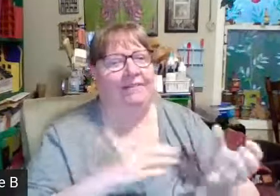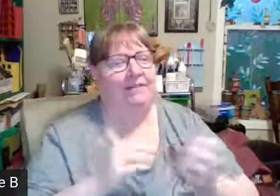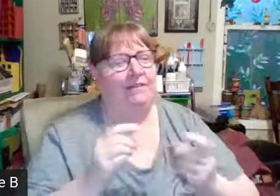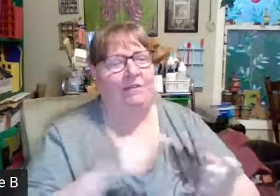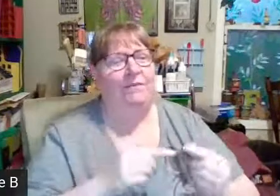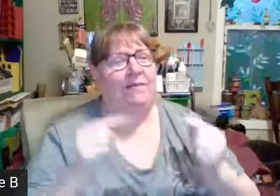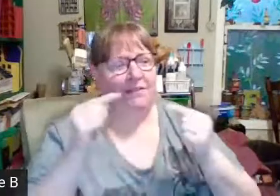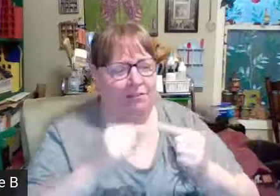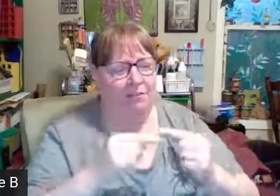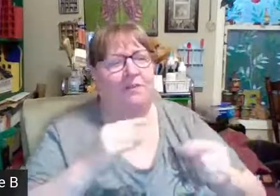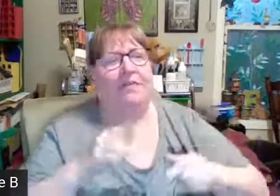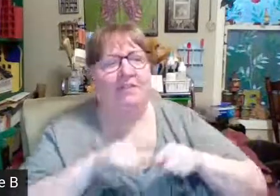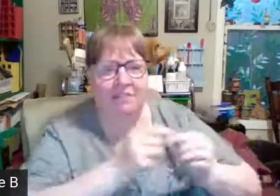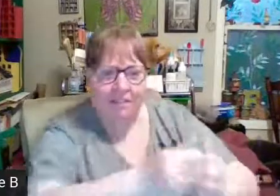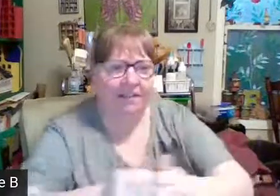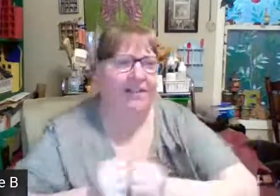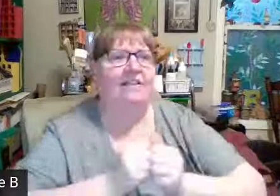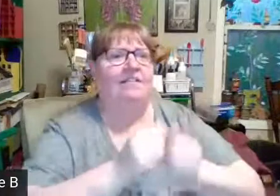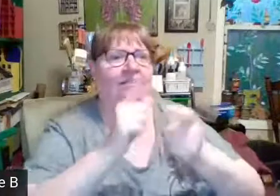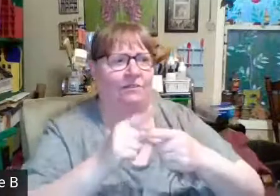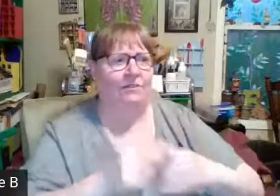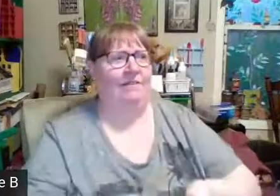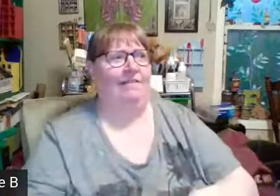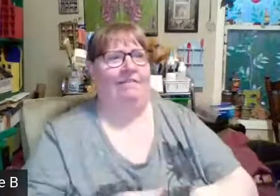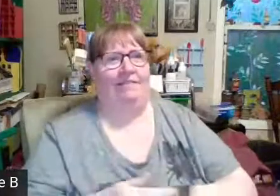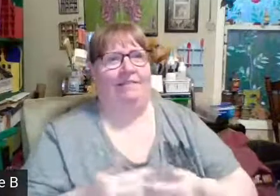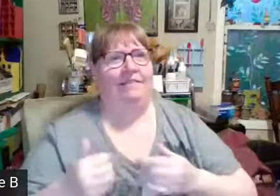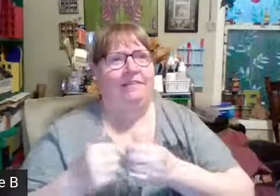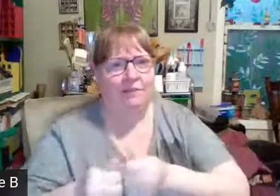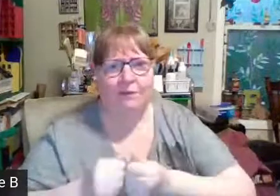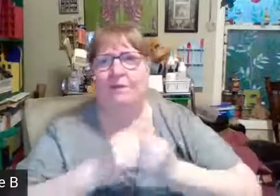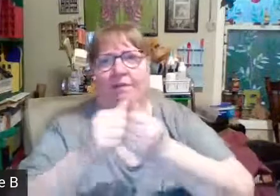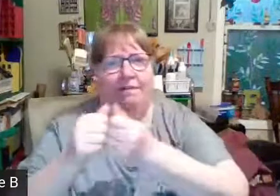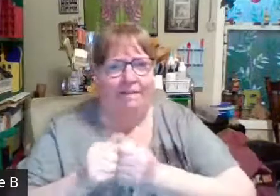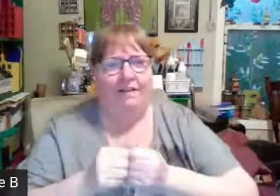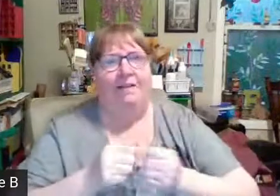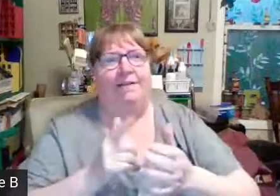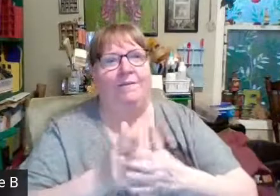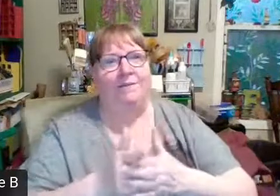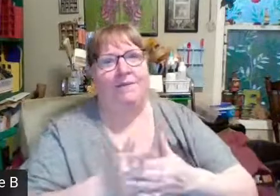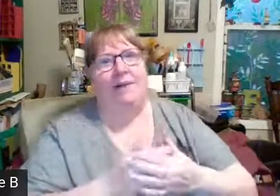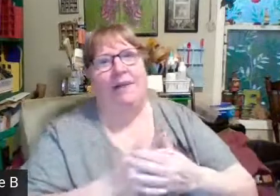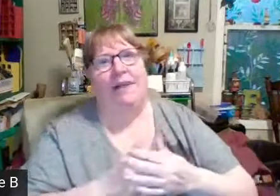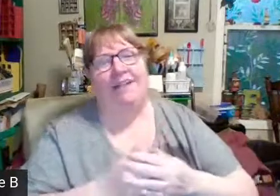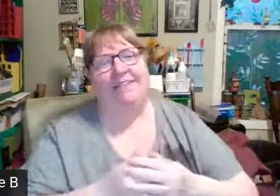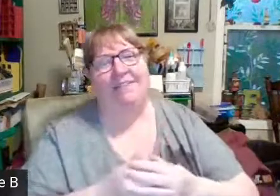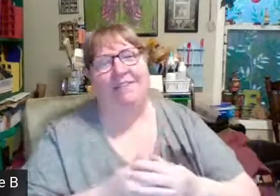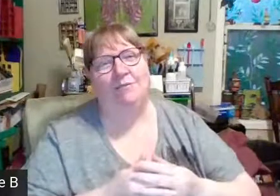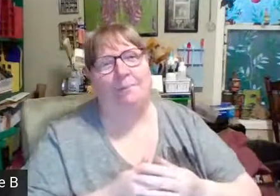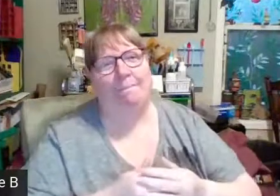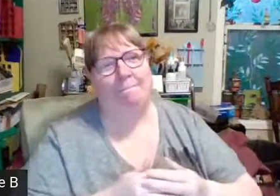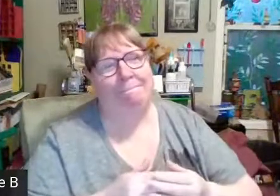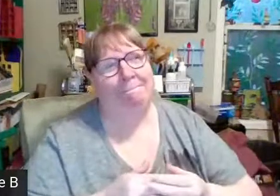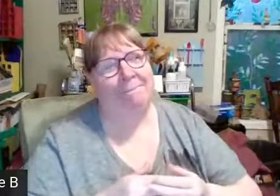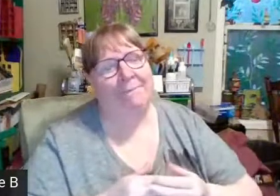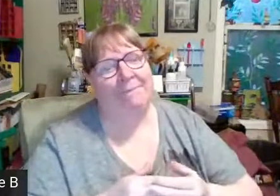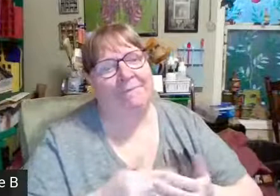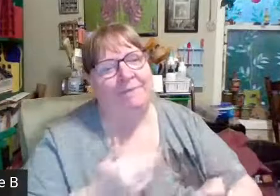see that if I want to destash, I no longer want to make cards anymore. Oh, wow, look, this artist wants cards. So